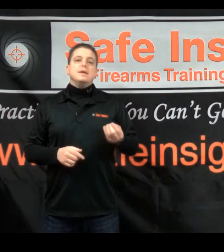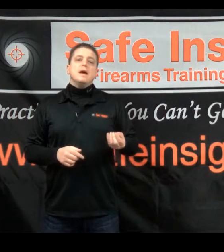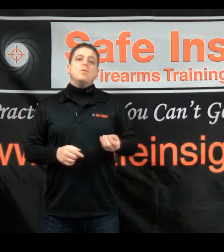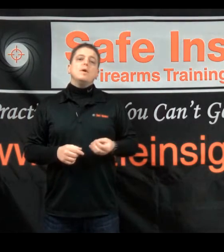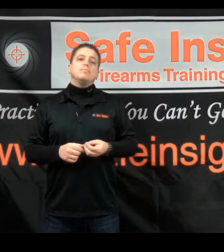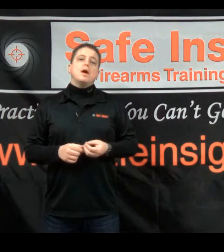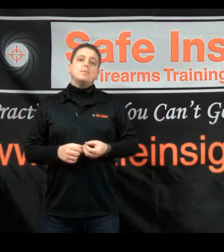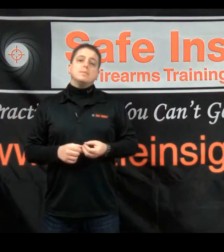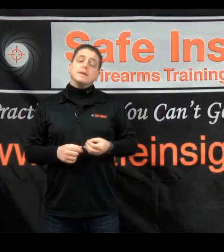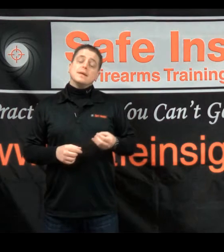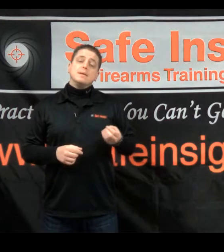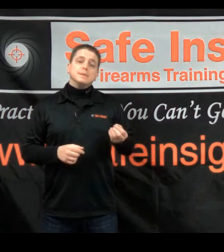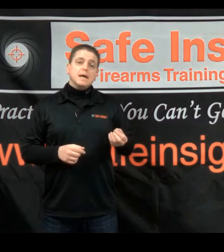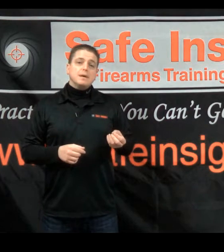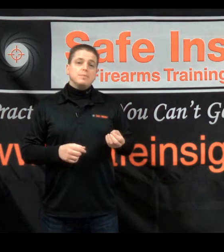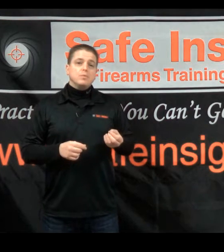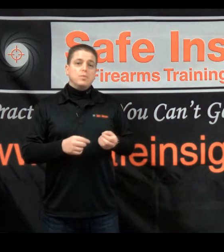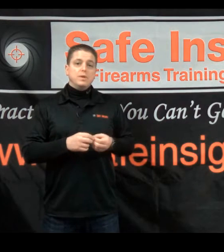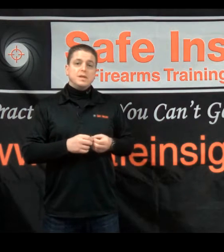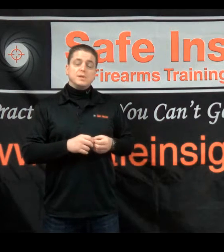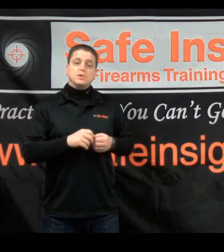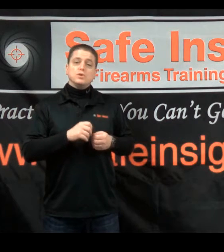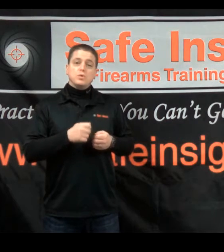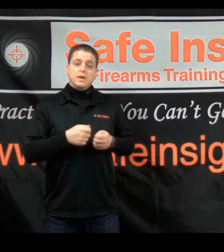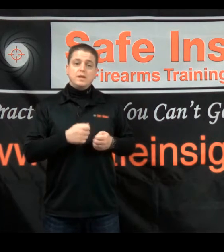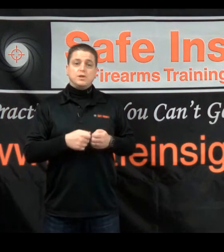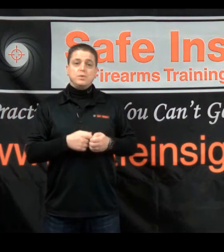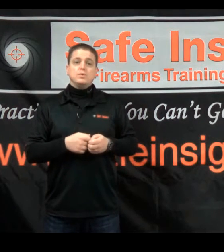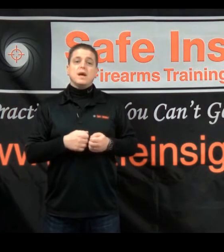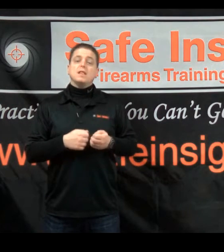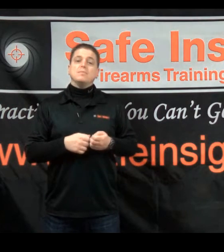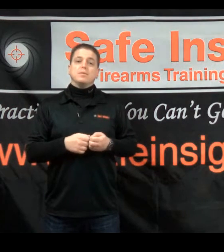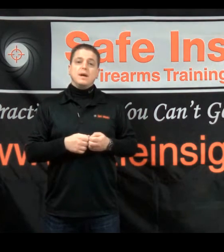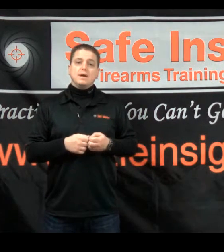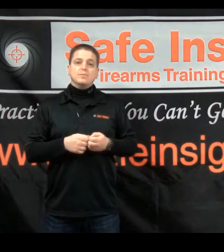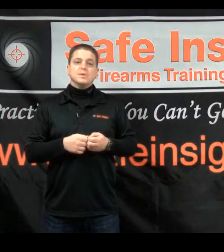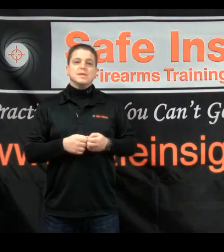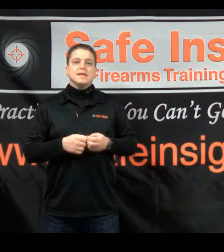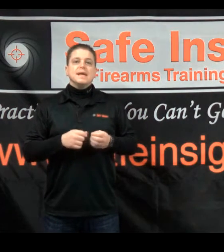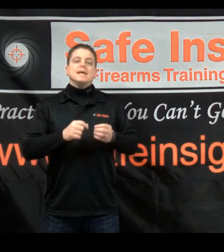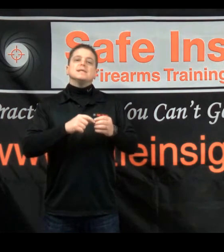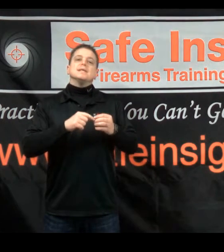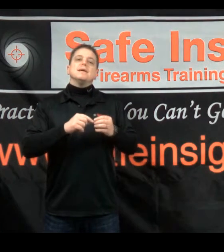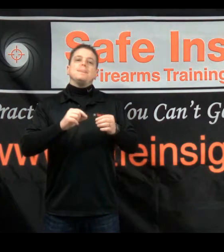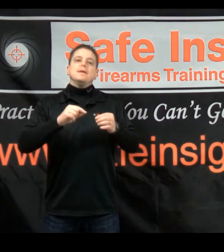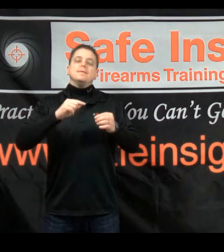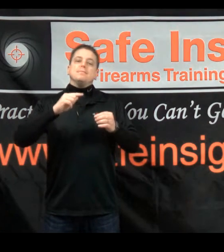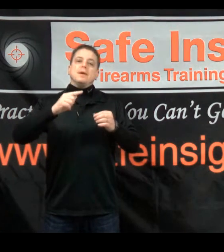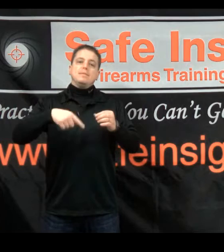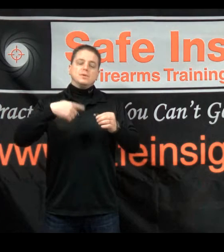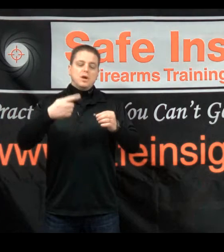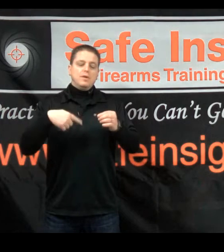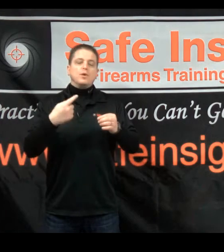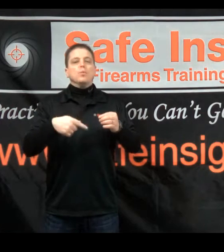Now, one problem that comes up with these .22 caliber rounds is that the primer is all on the